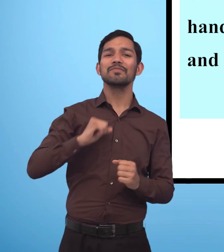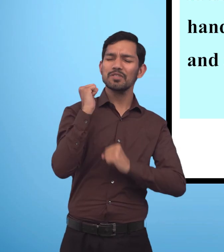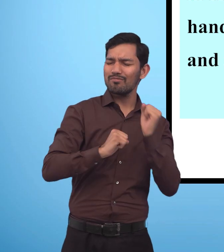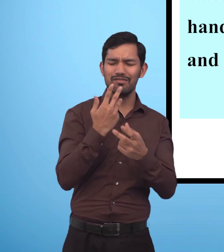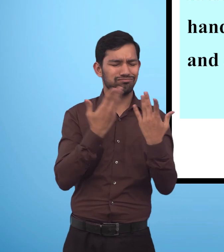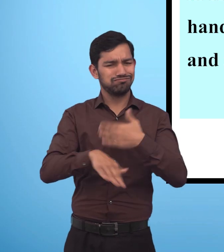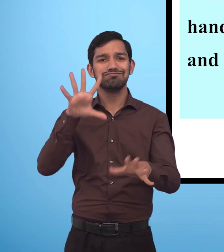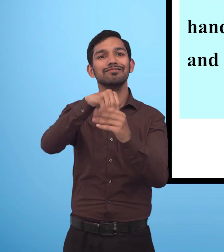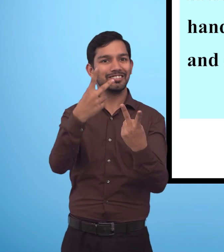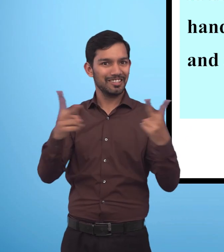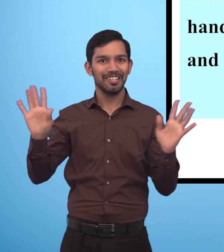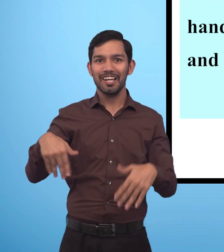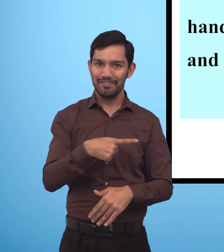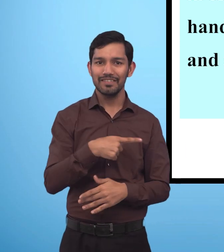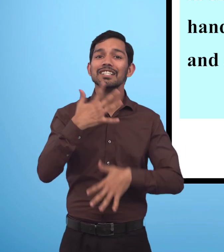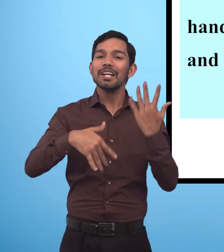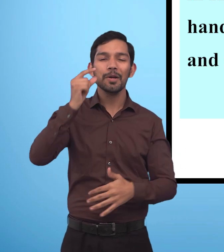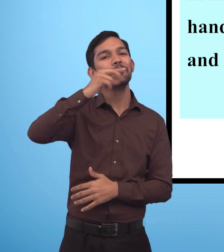a para-sportsperson.